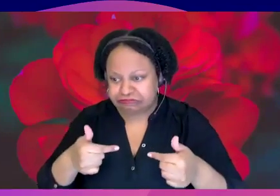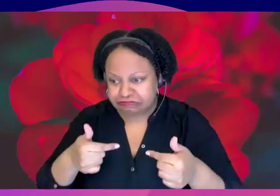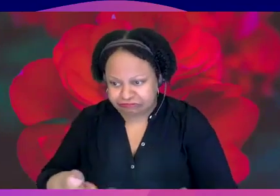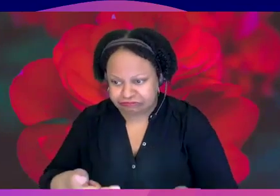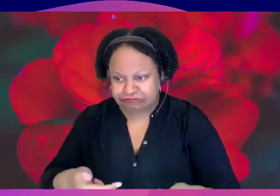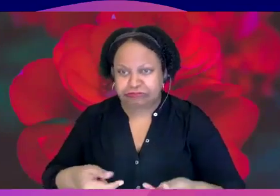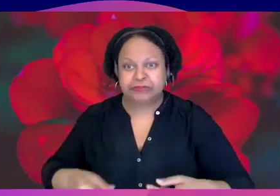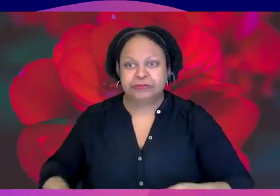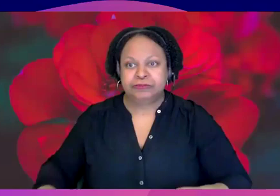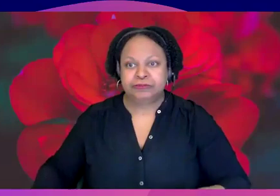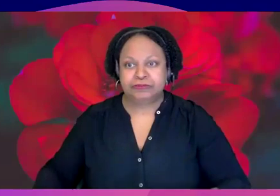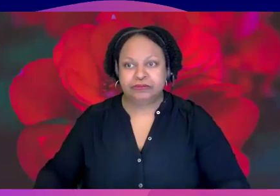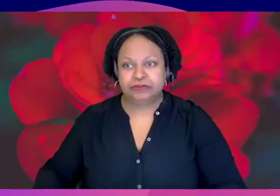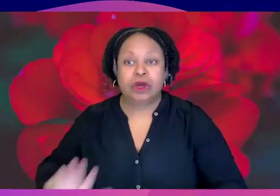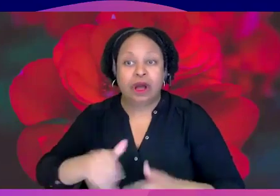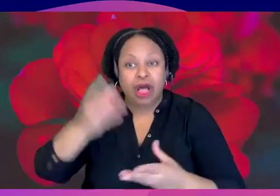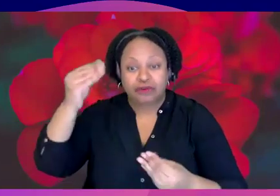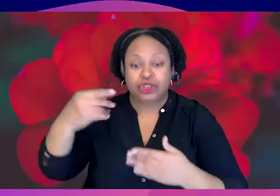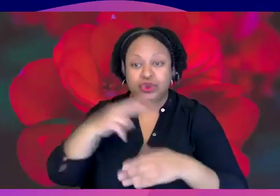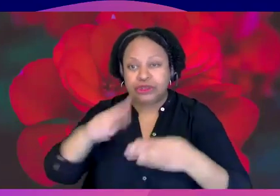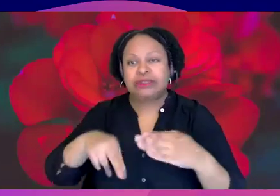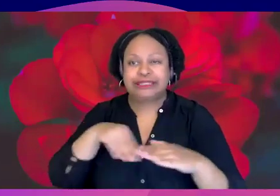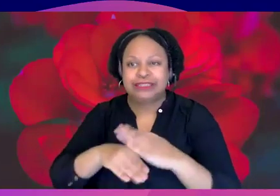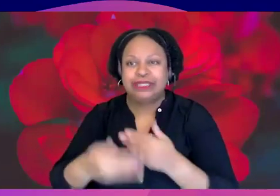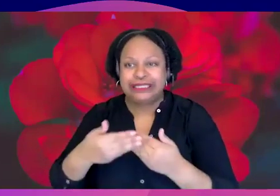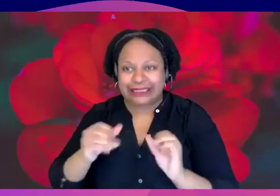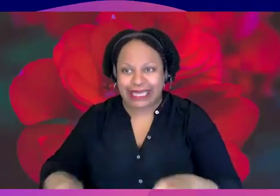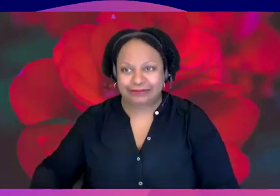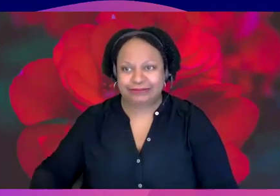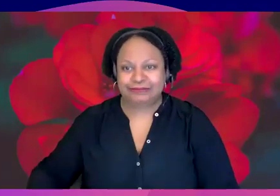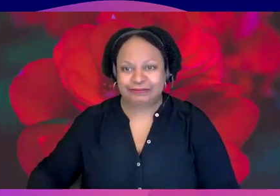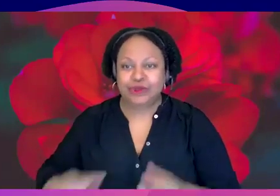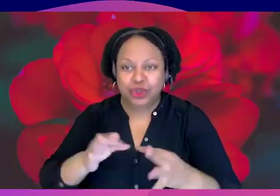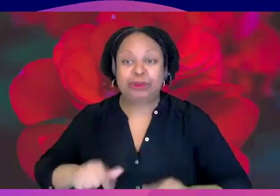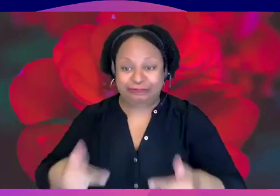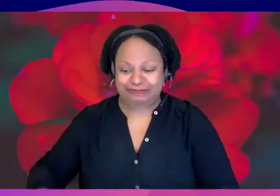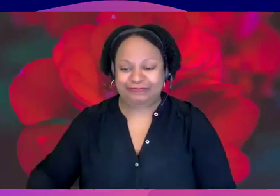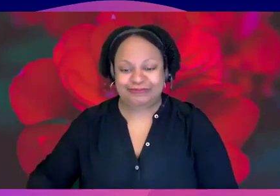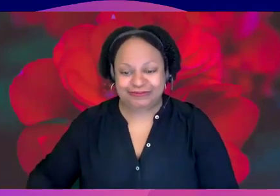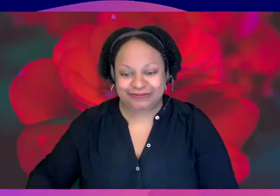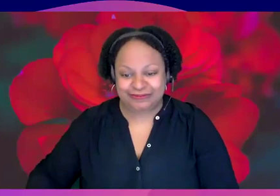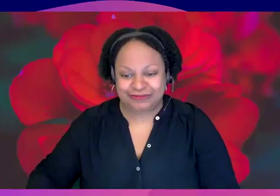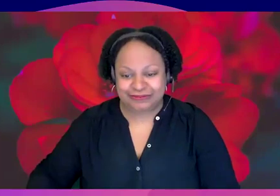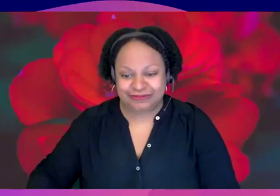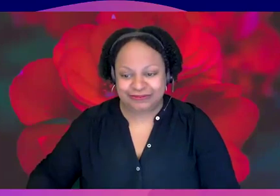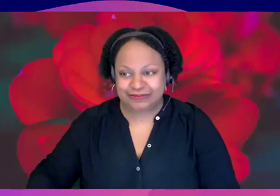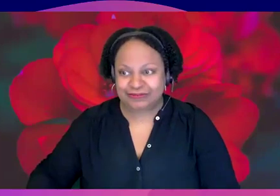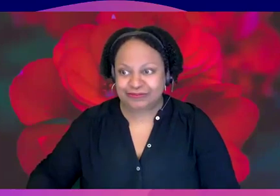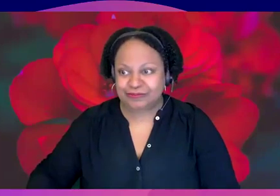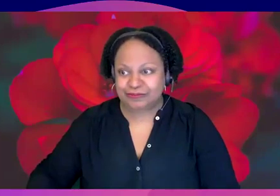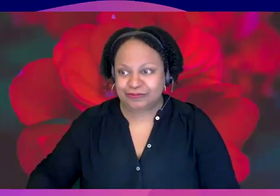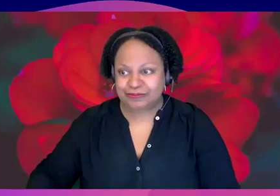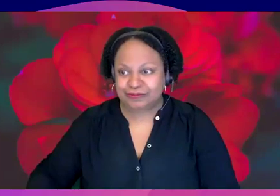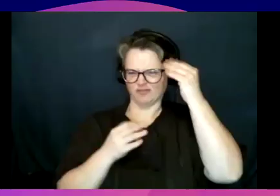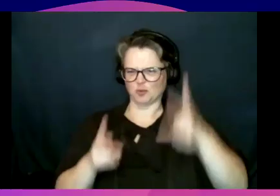there. So almost 40% of the people surveyed said that exposure to the traumatic